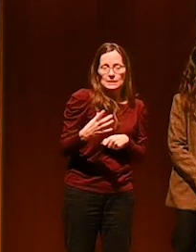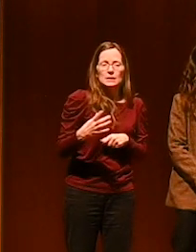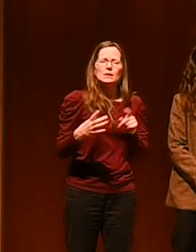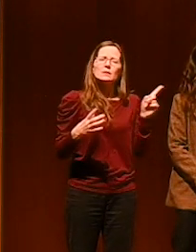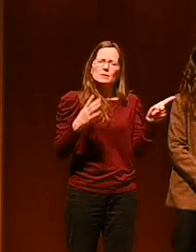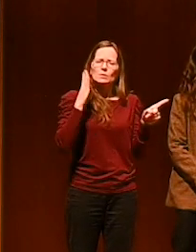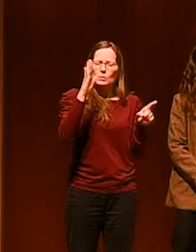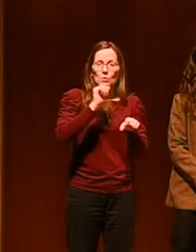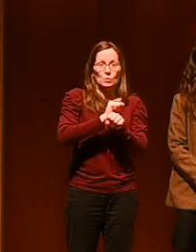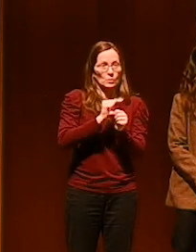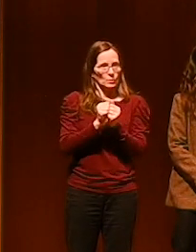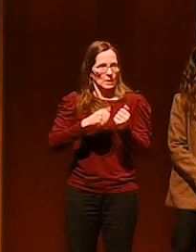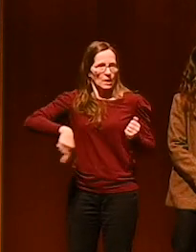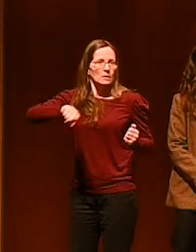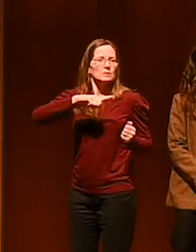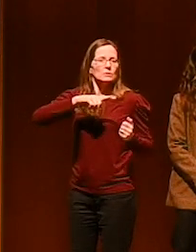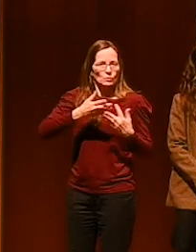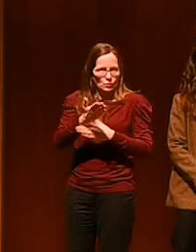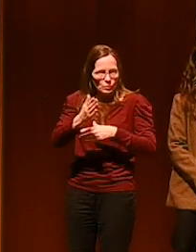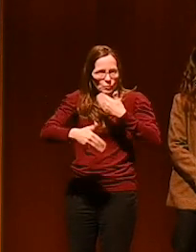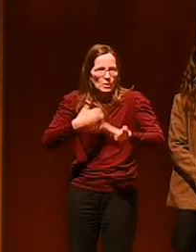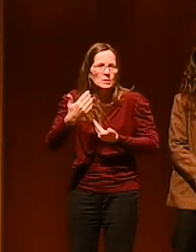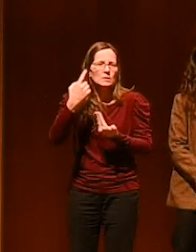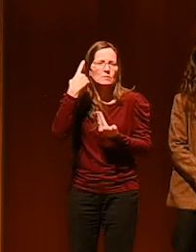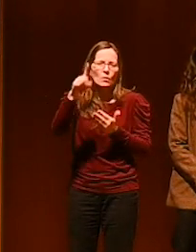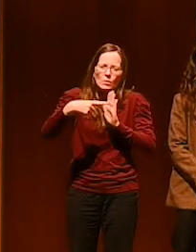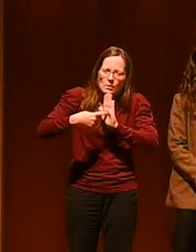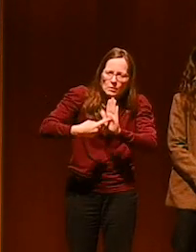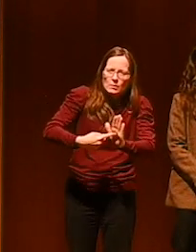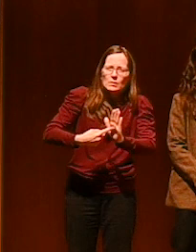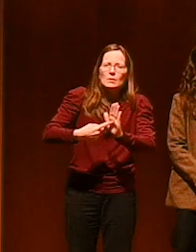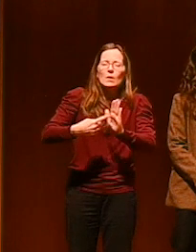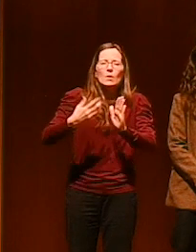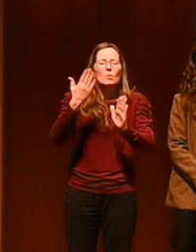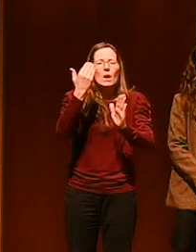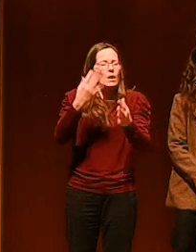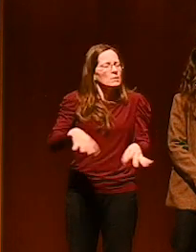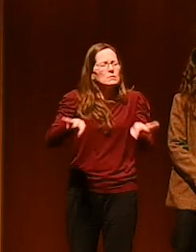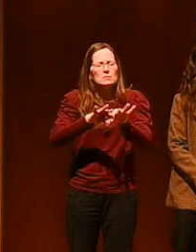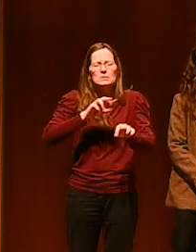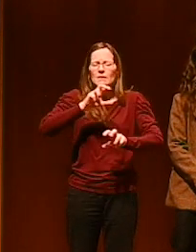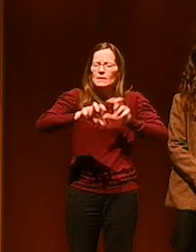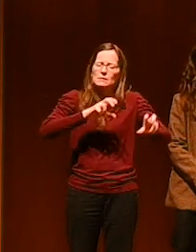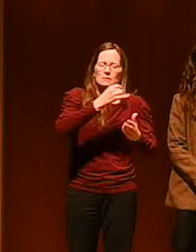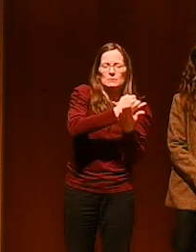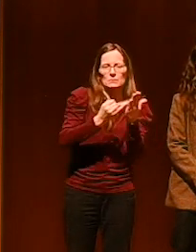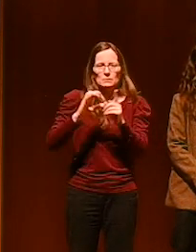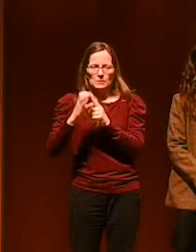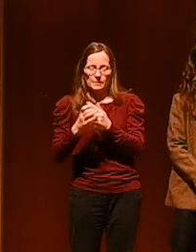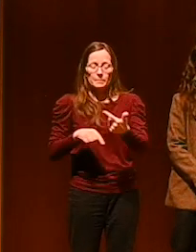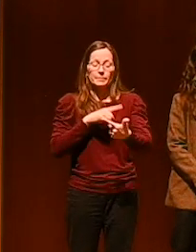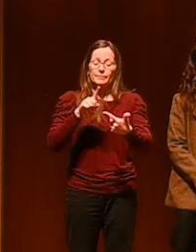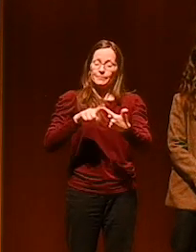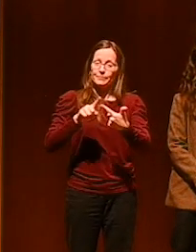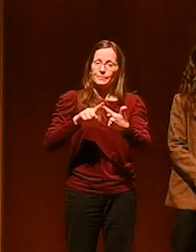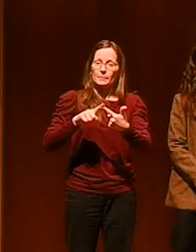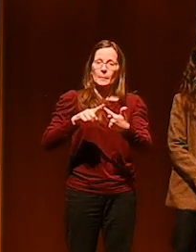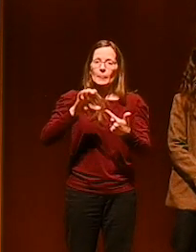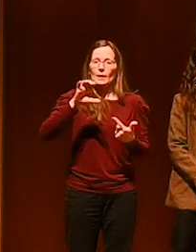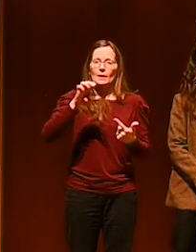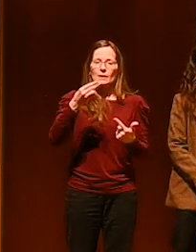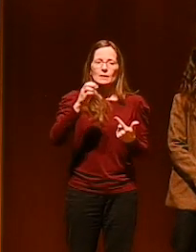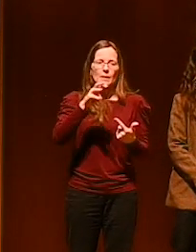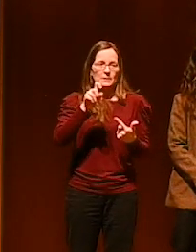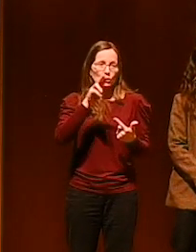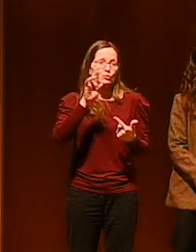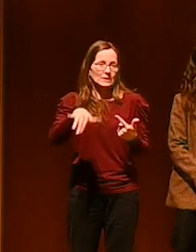this process to really illustrate the value of an investment in arts and culture. We also have chemistry. Kimberly Danielle is